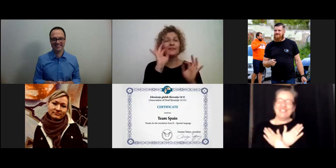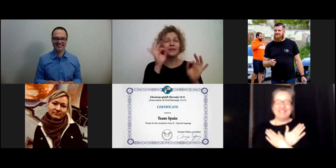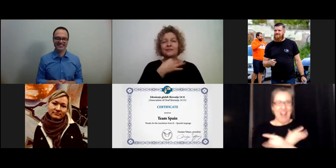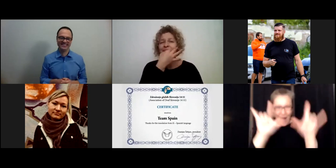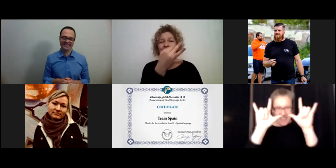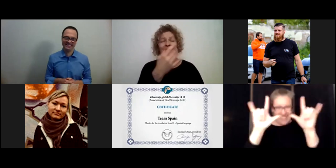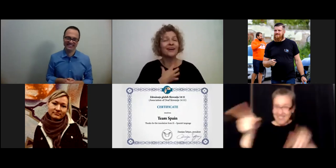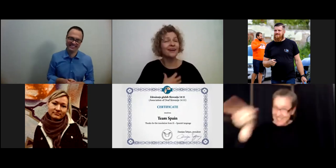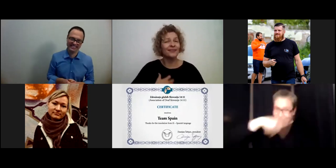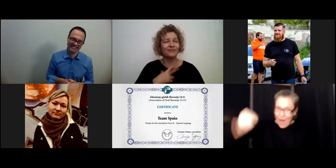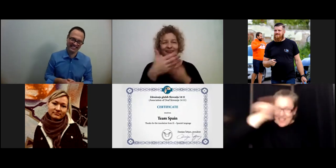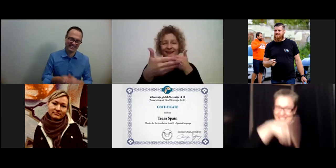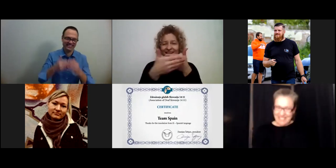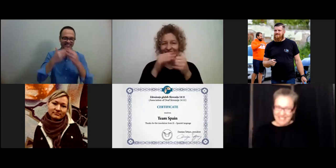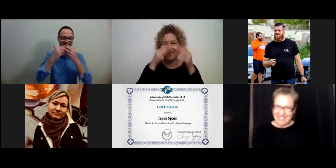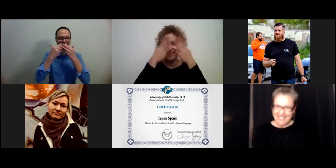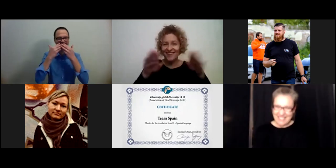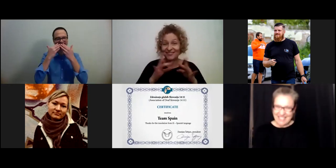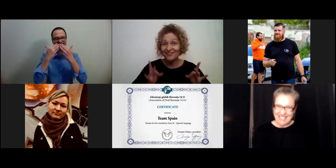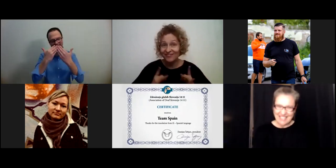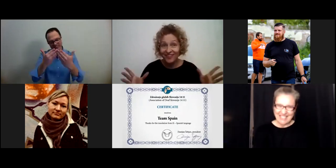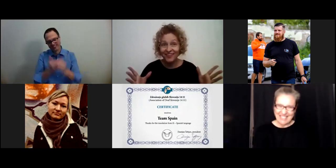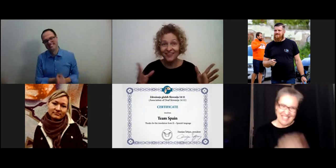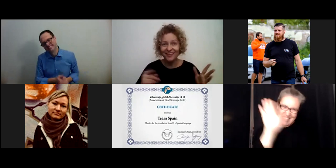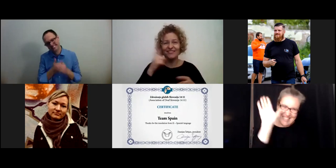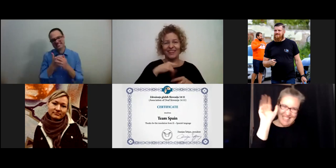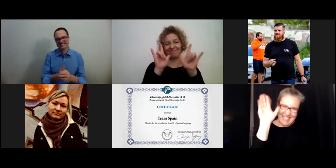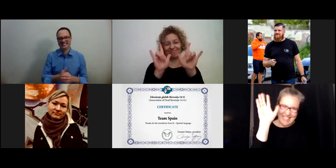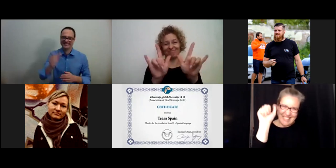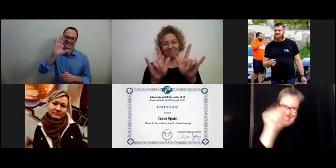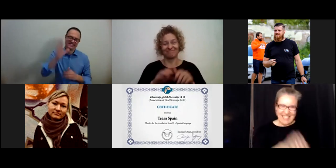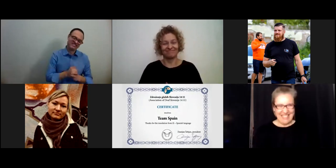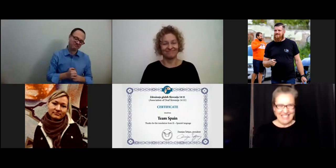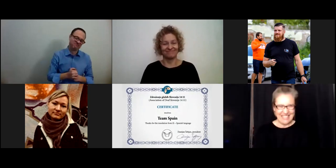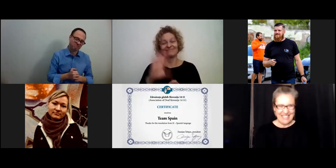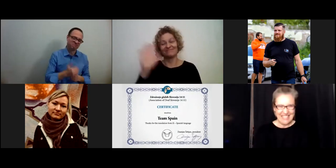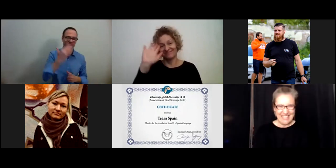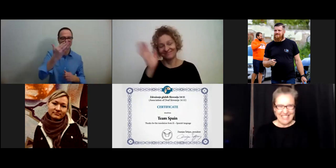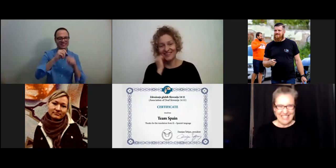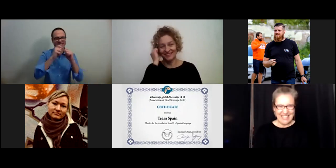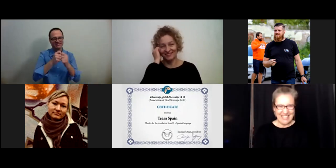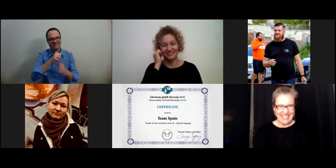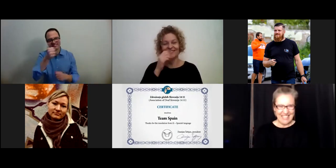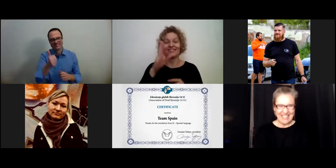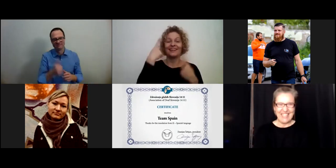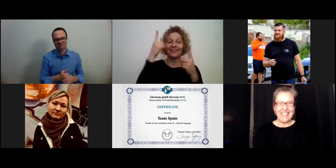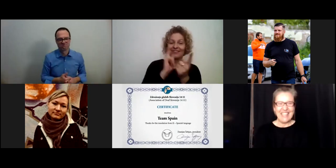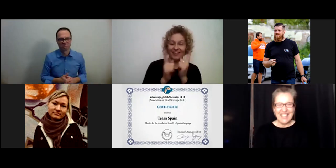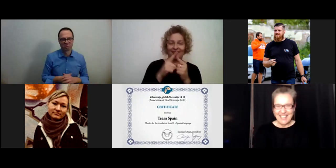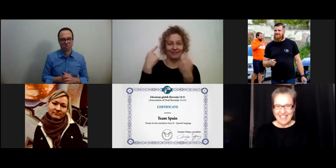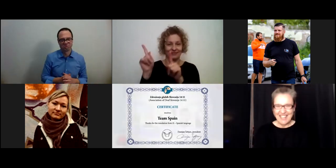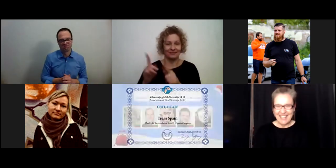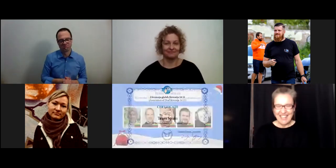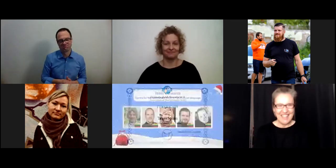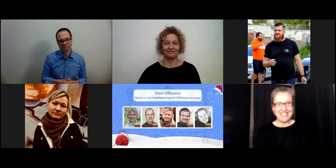team. The only thing left to say is Merry Christmas and love to you all. Muchas gracias. Thank you.